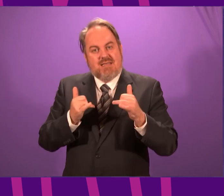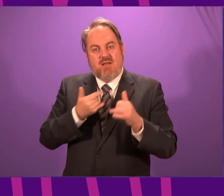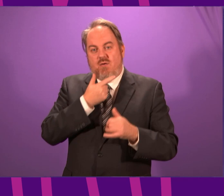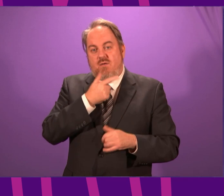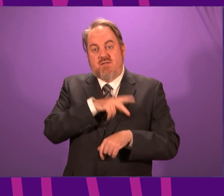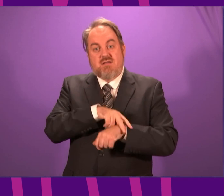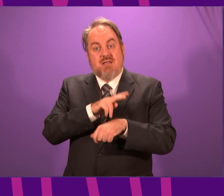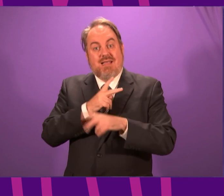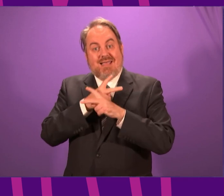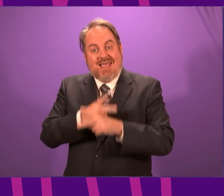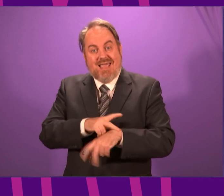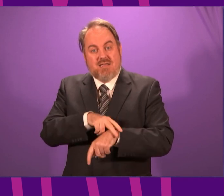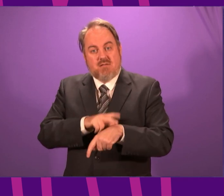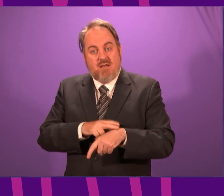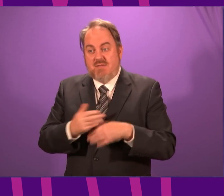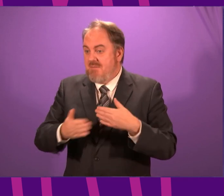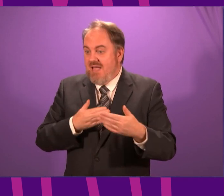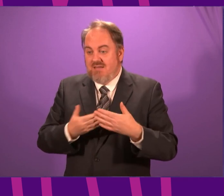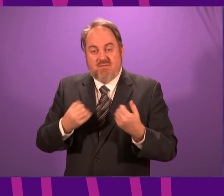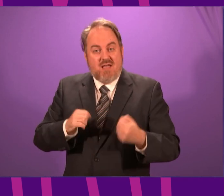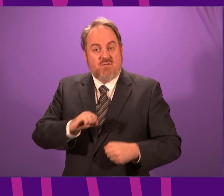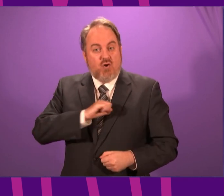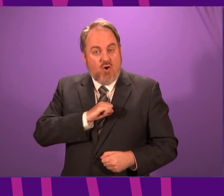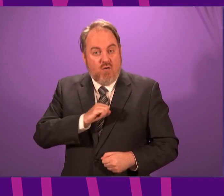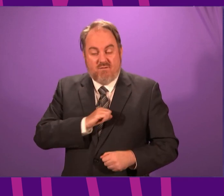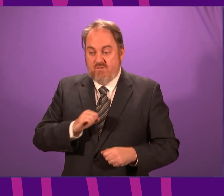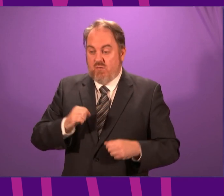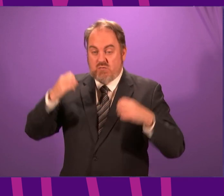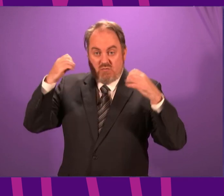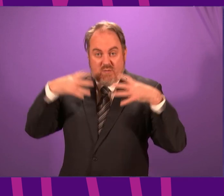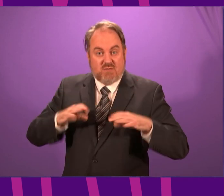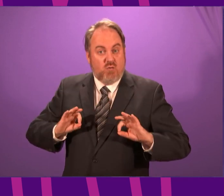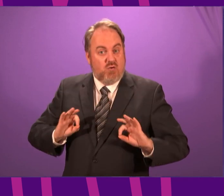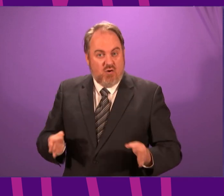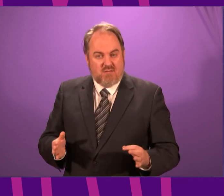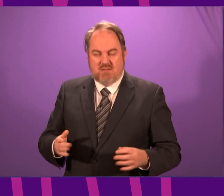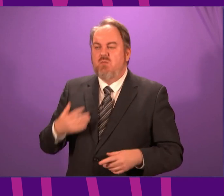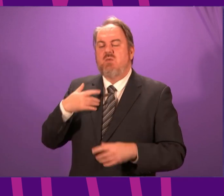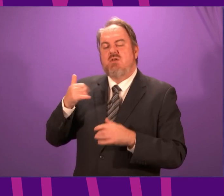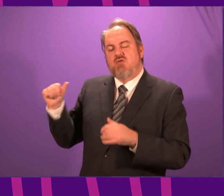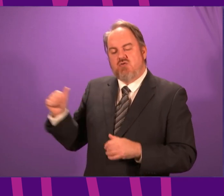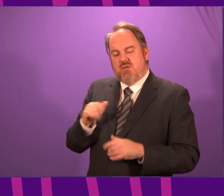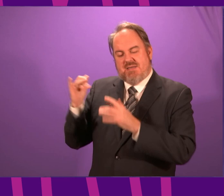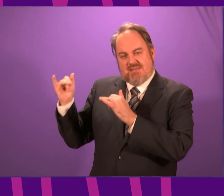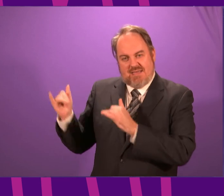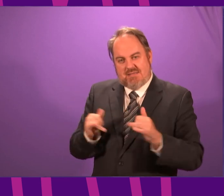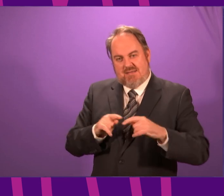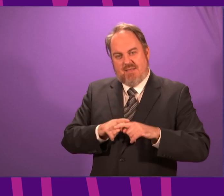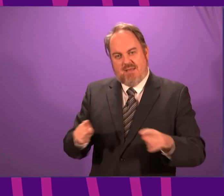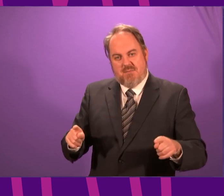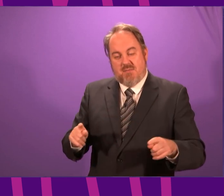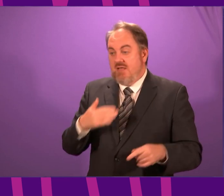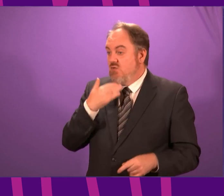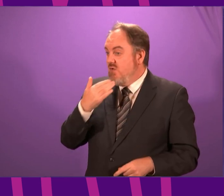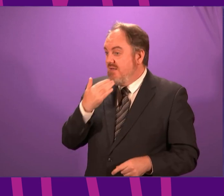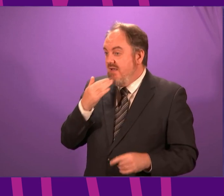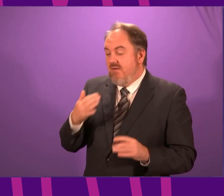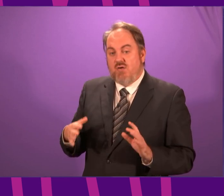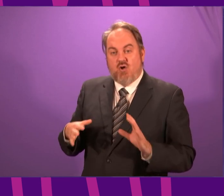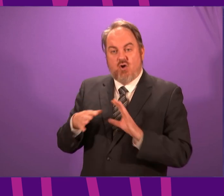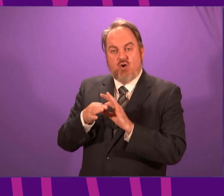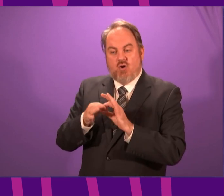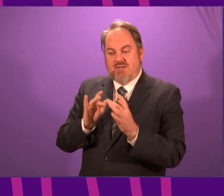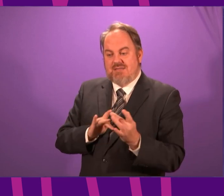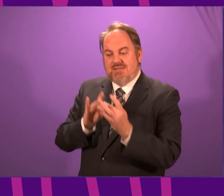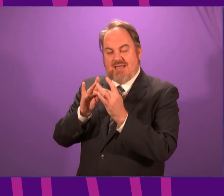regular basis. We're not testing enough people, yet we have the capacity to do so. We don't have enough contact tracers, and this is reflected